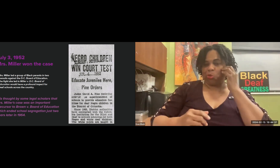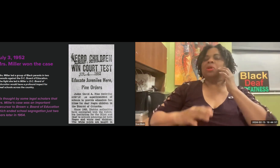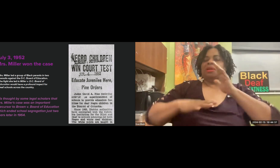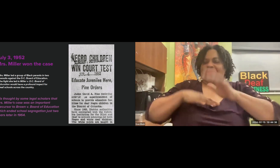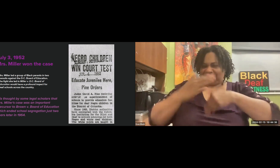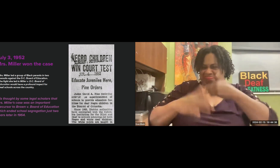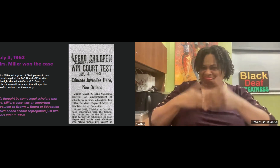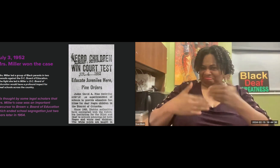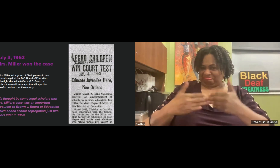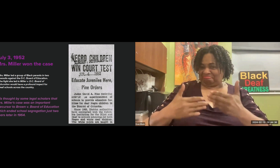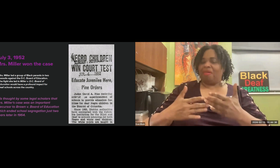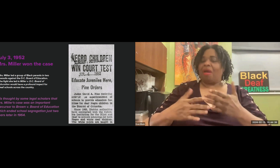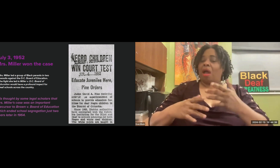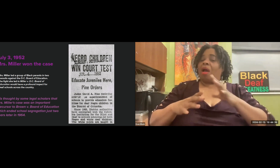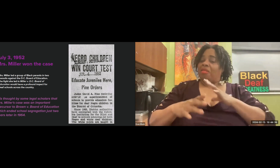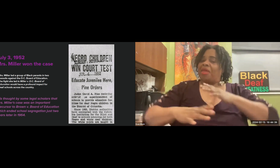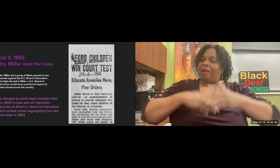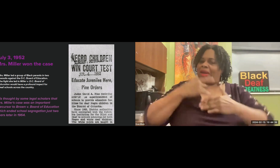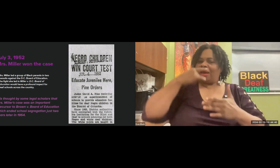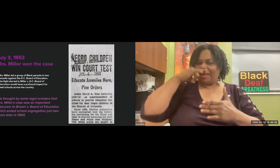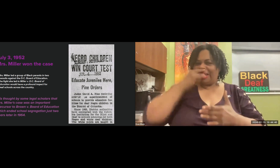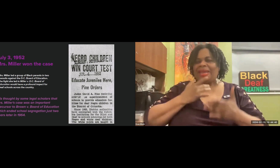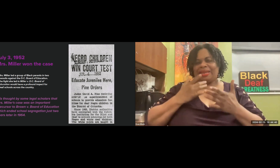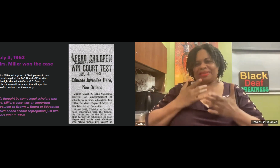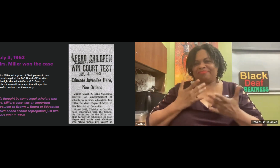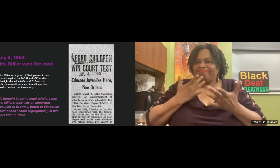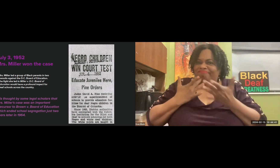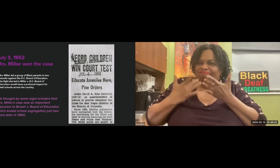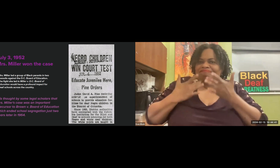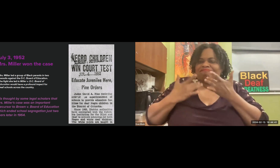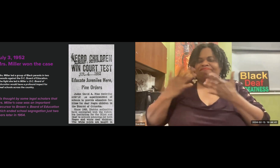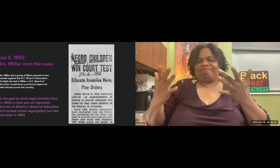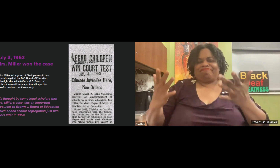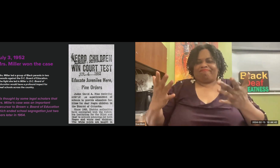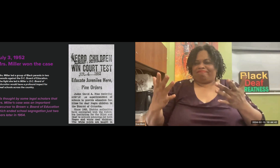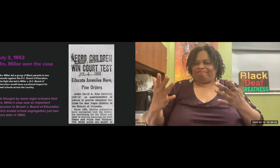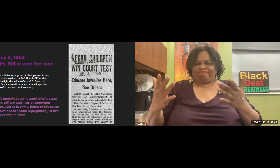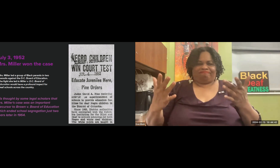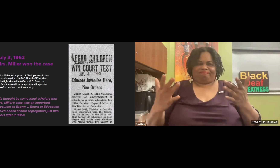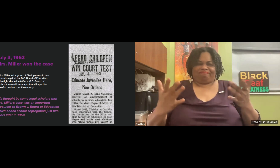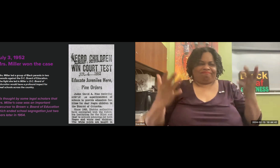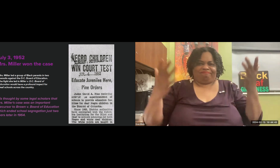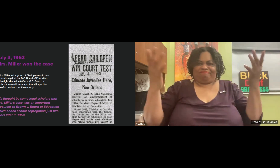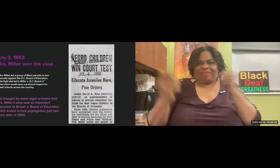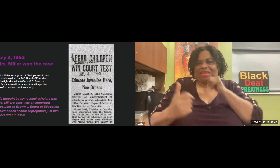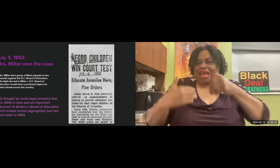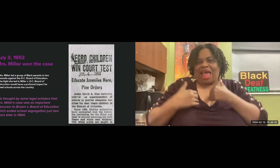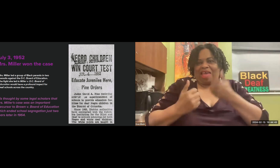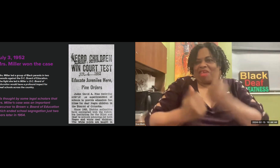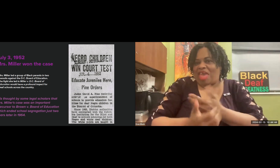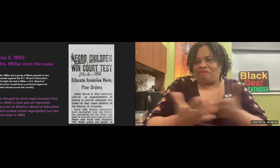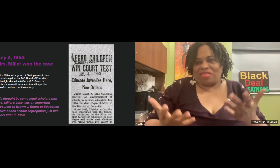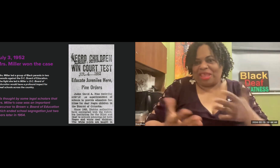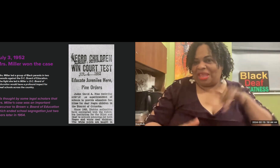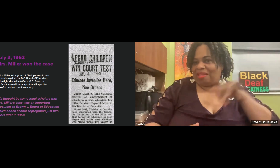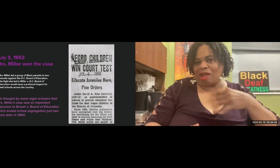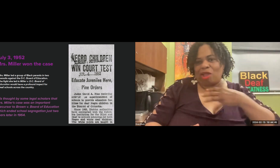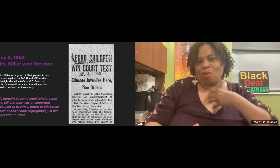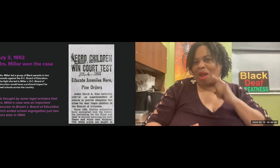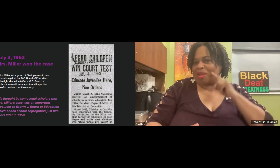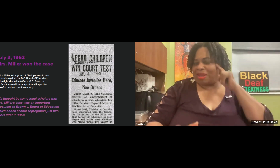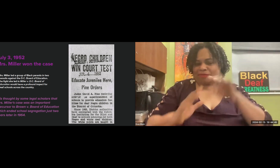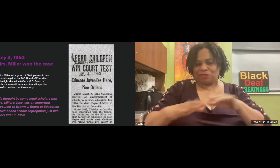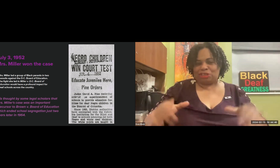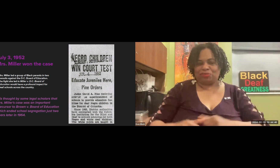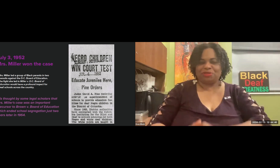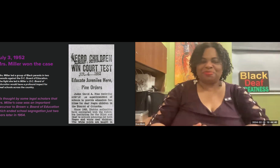opened September of 1952. And the children, you know, were there in these substandard conditions.